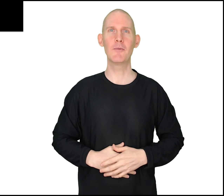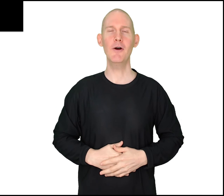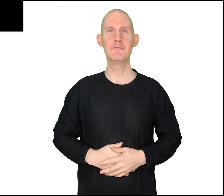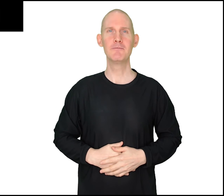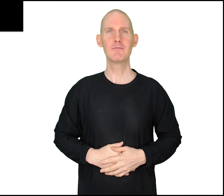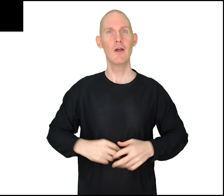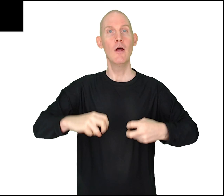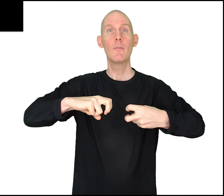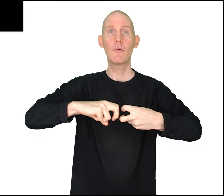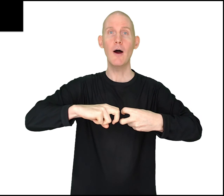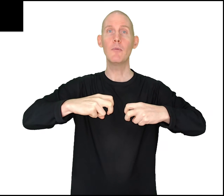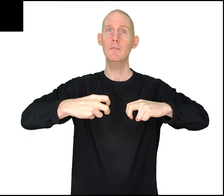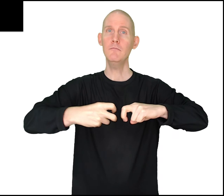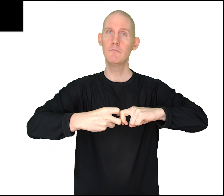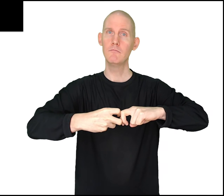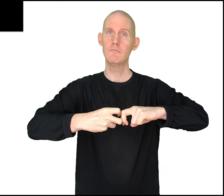go. Problem.